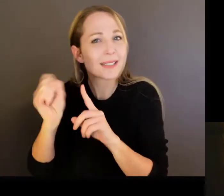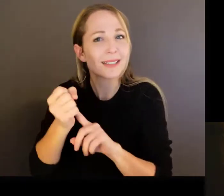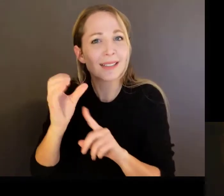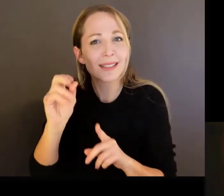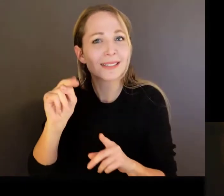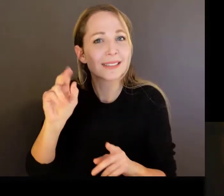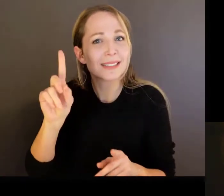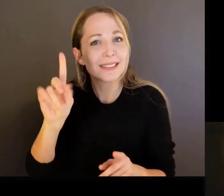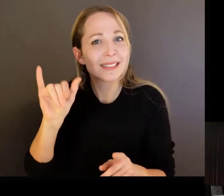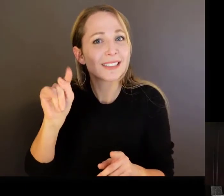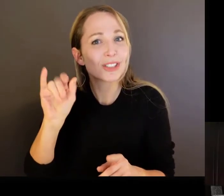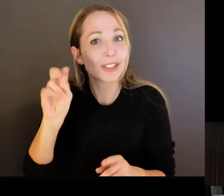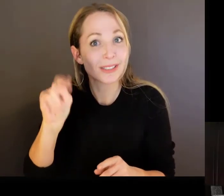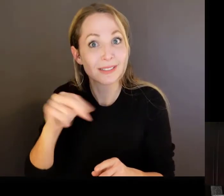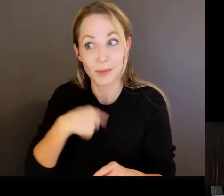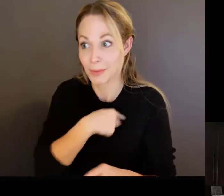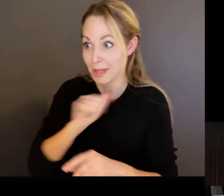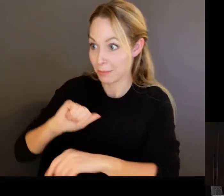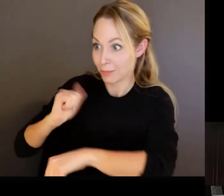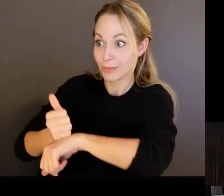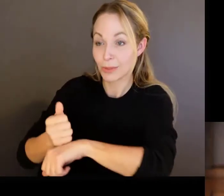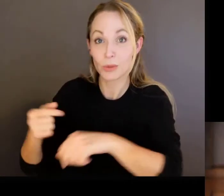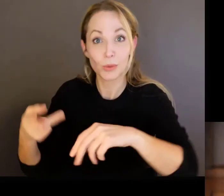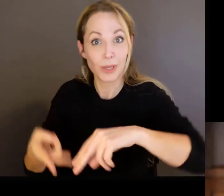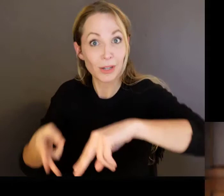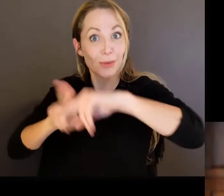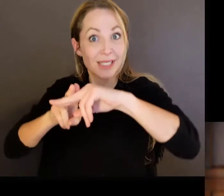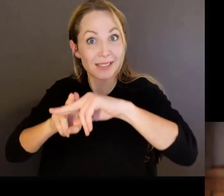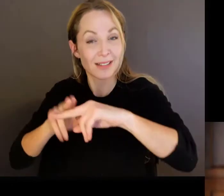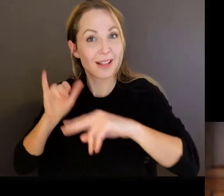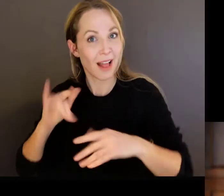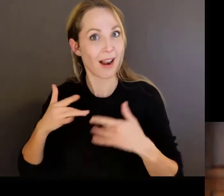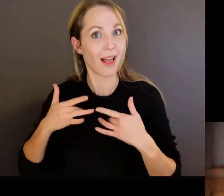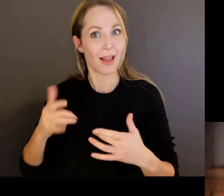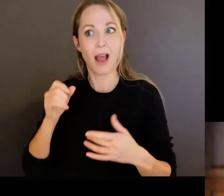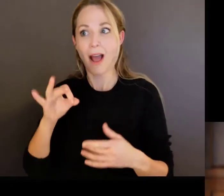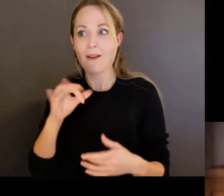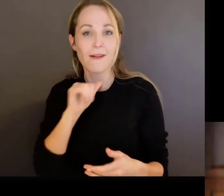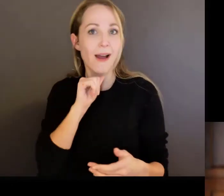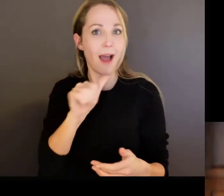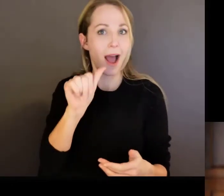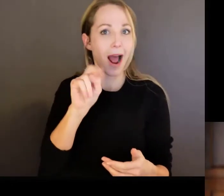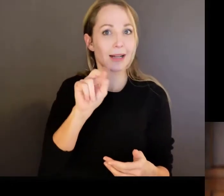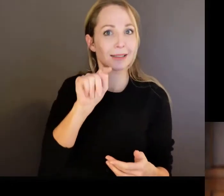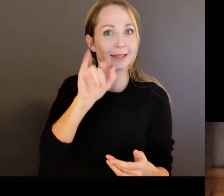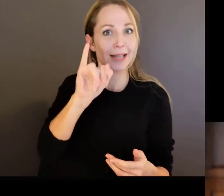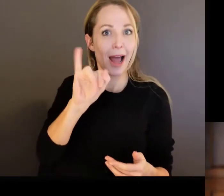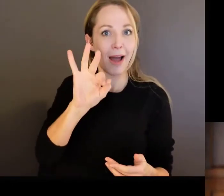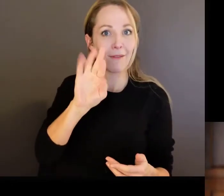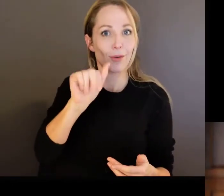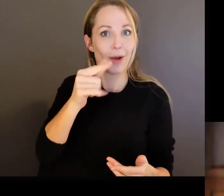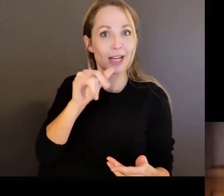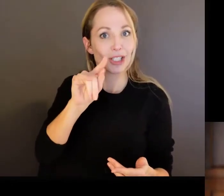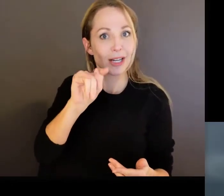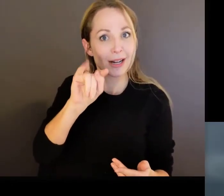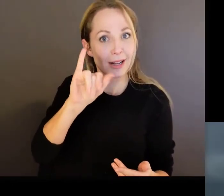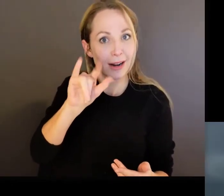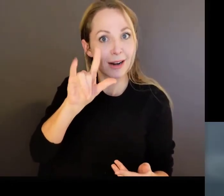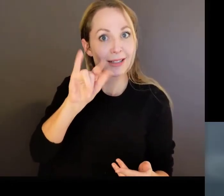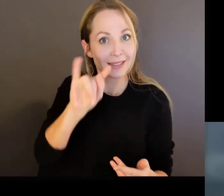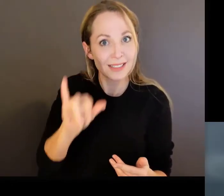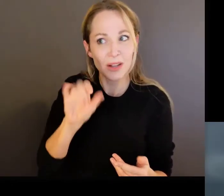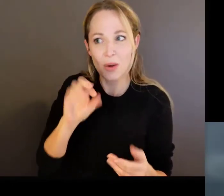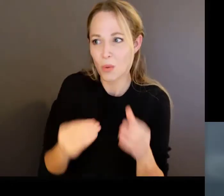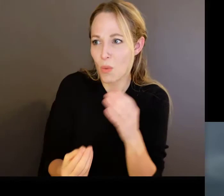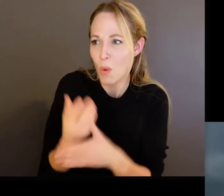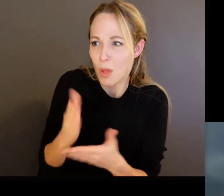can put in place to increase the likelihood of antifragility, of growing through hardship, is